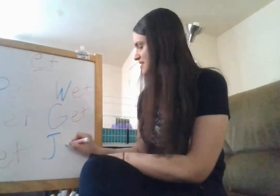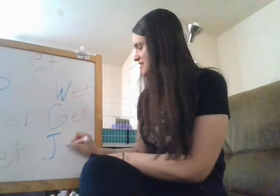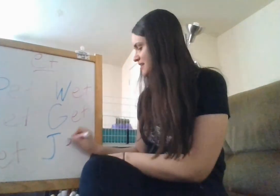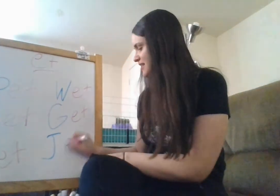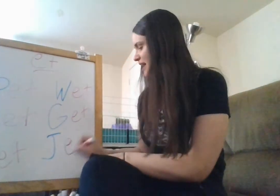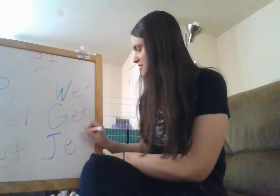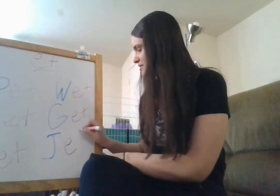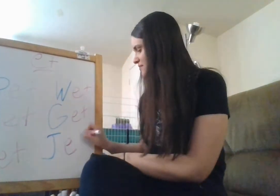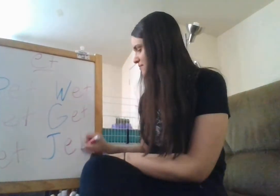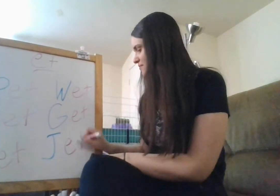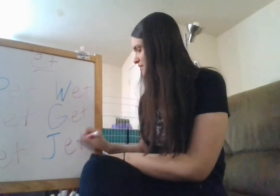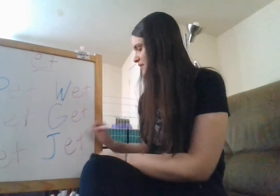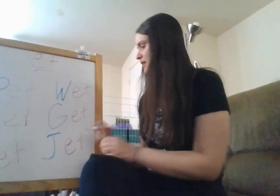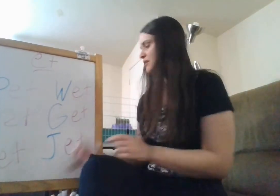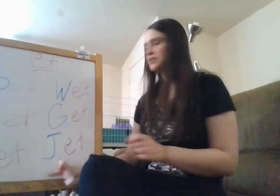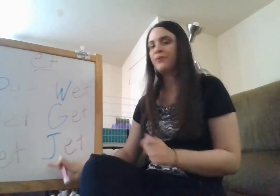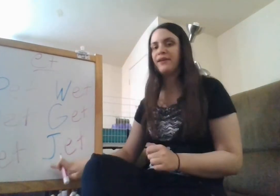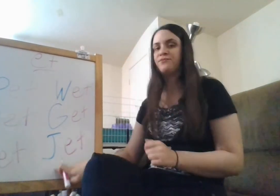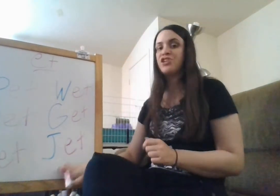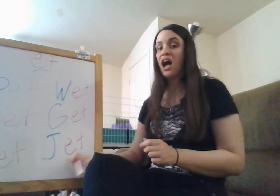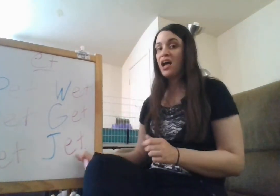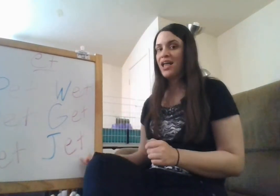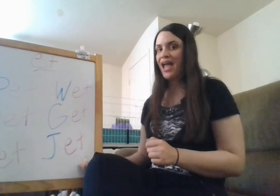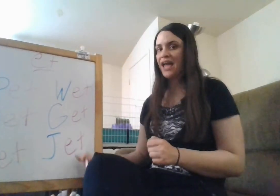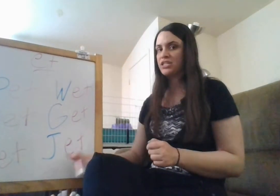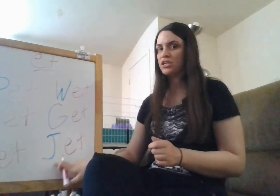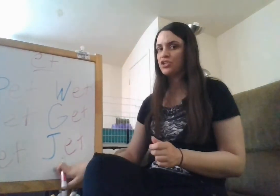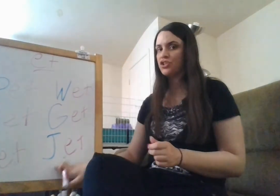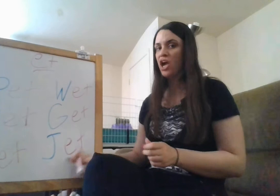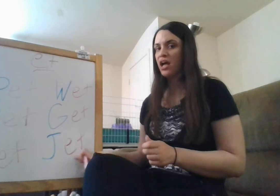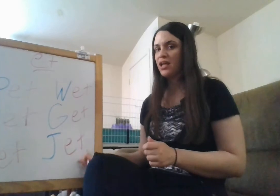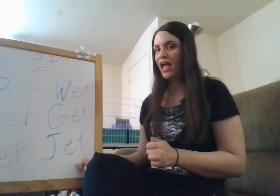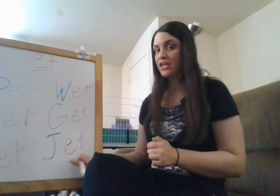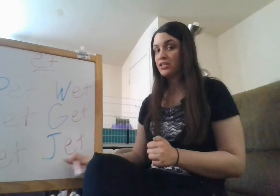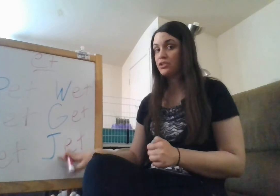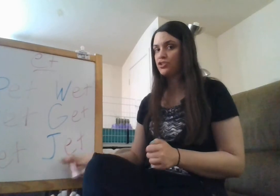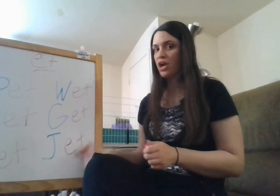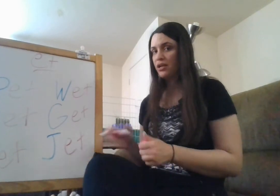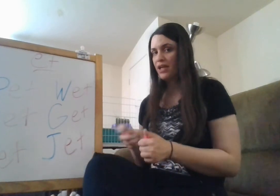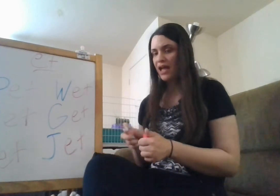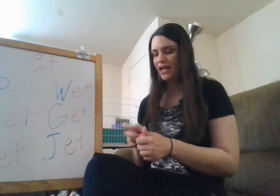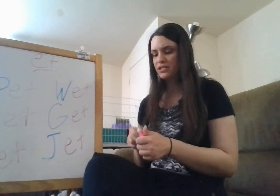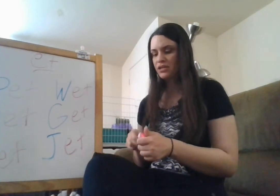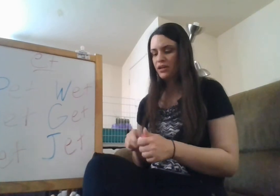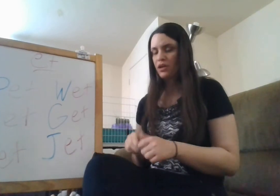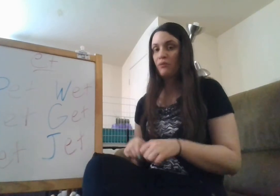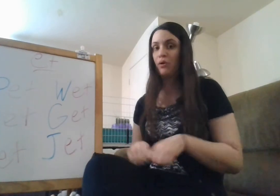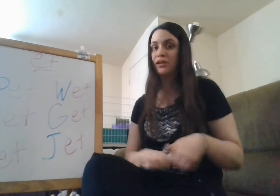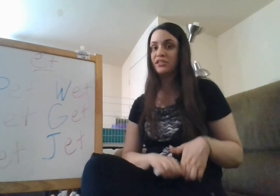to that. So we have ja, at, ja, at, ja, at. What word do we